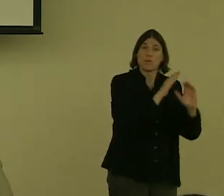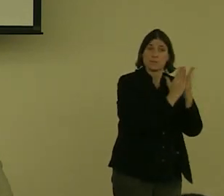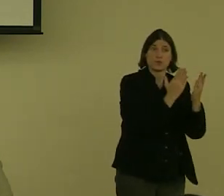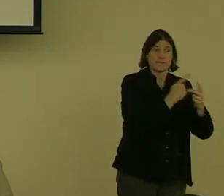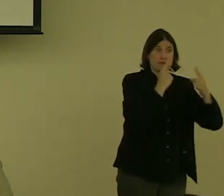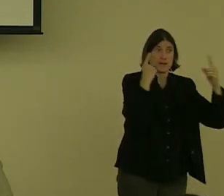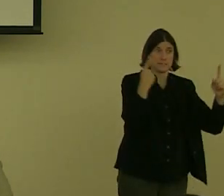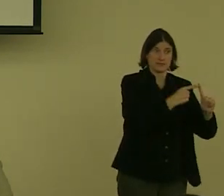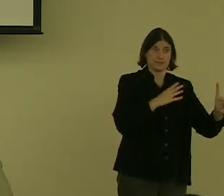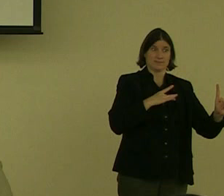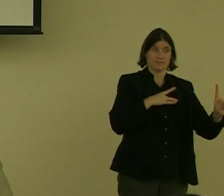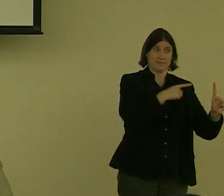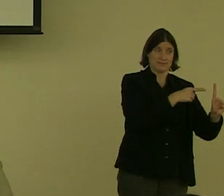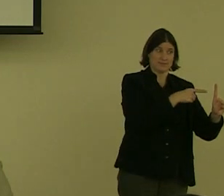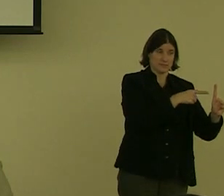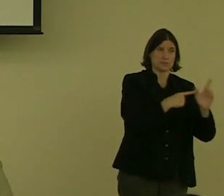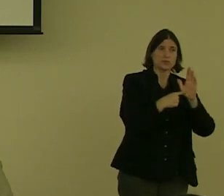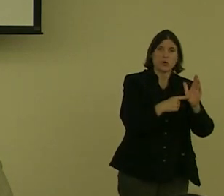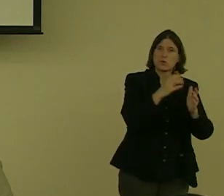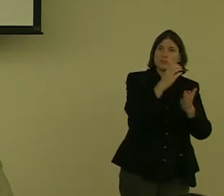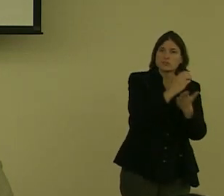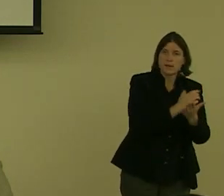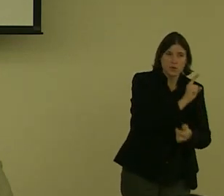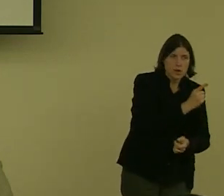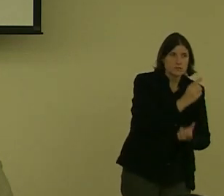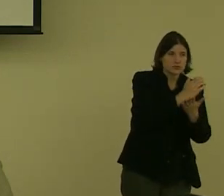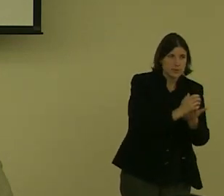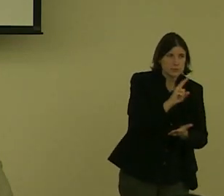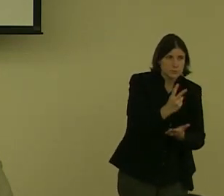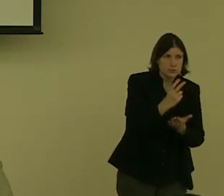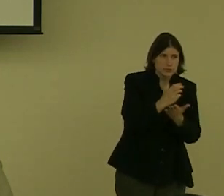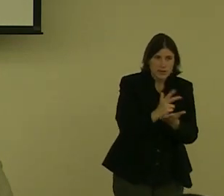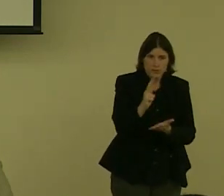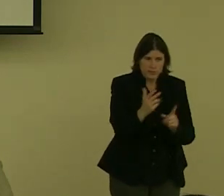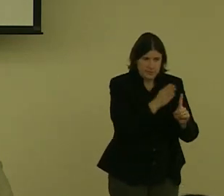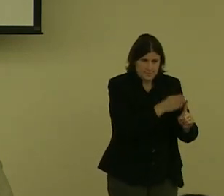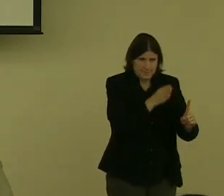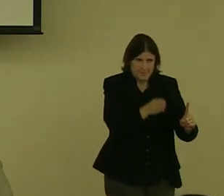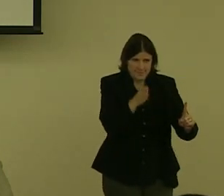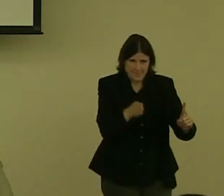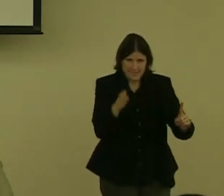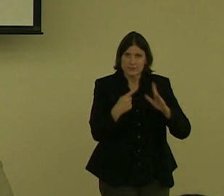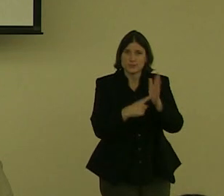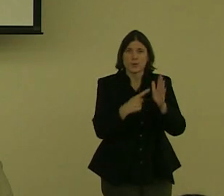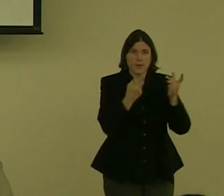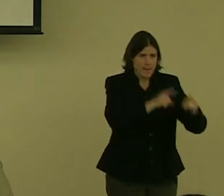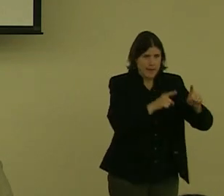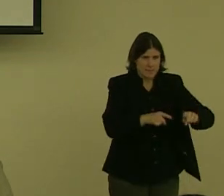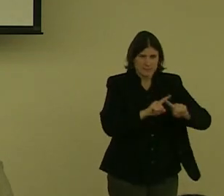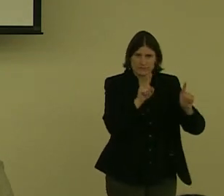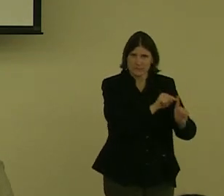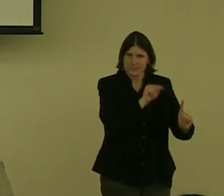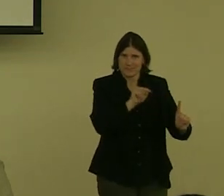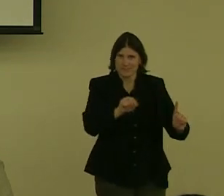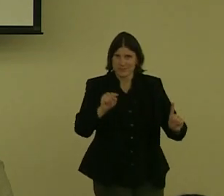genres and material levels of the work. And then they write well on all of it. Yeah, I think